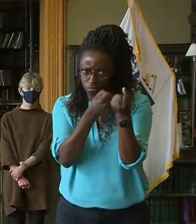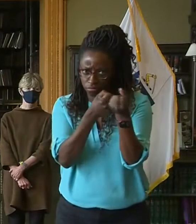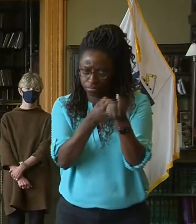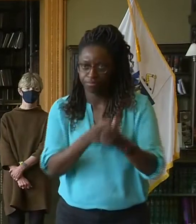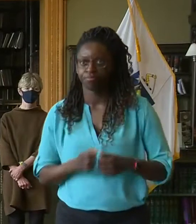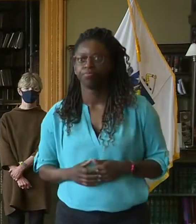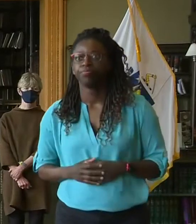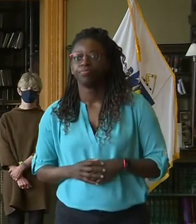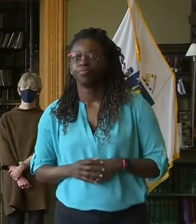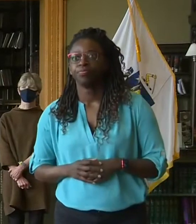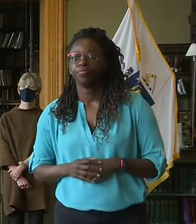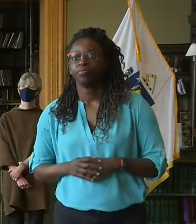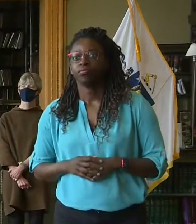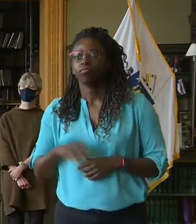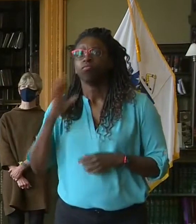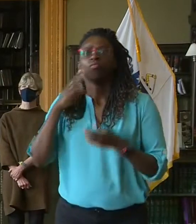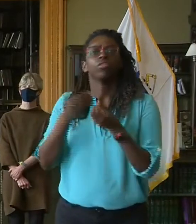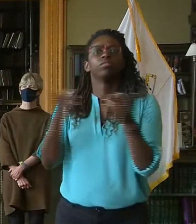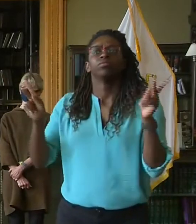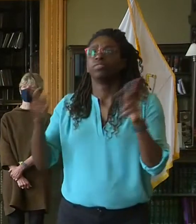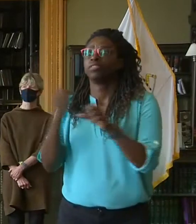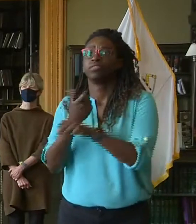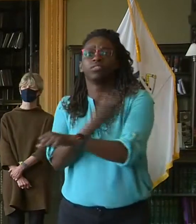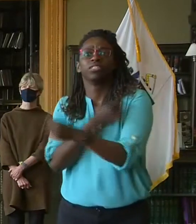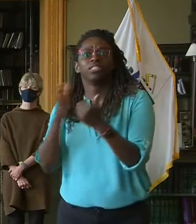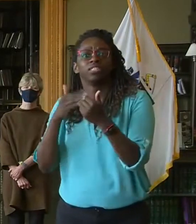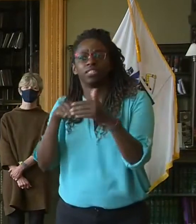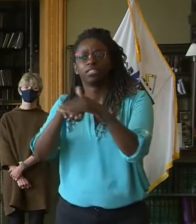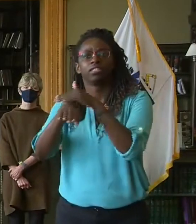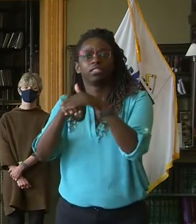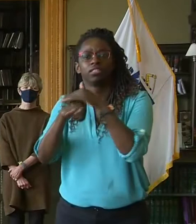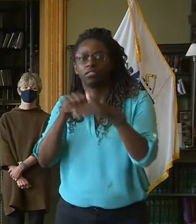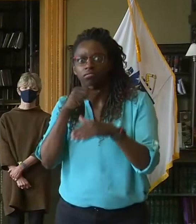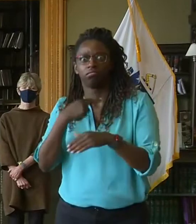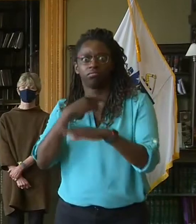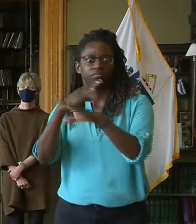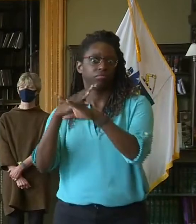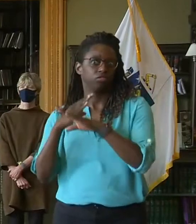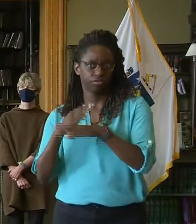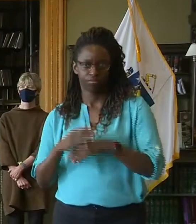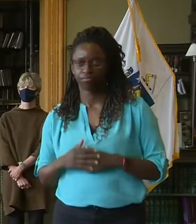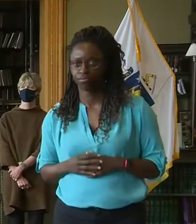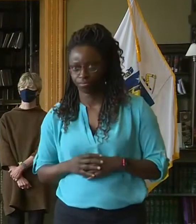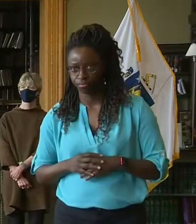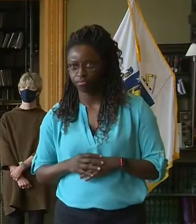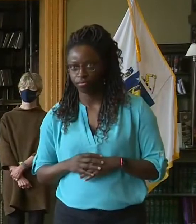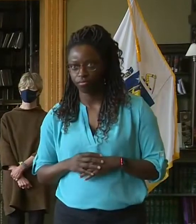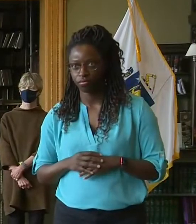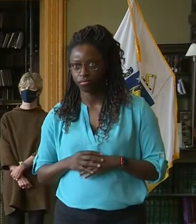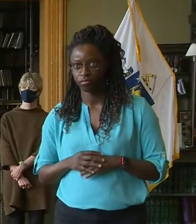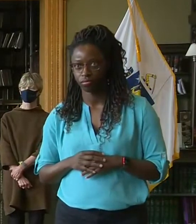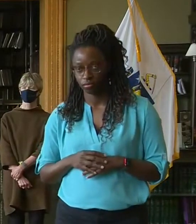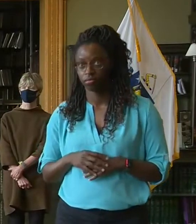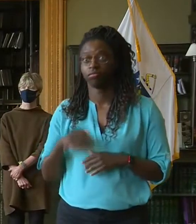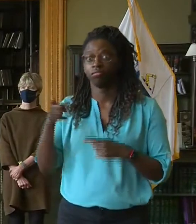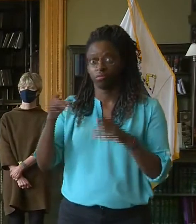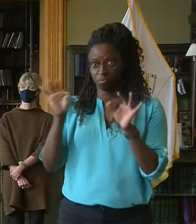Massachusetts. But if you are still waiting, please continue to wear a mask and keep your